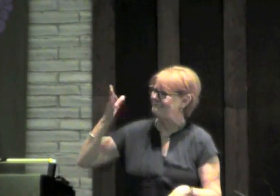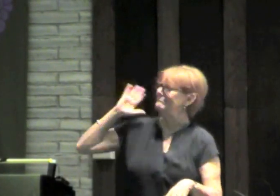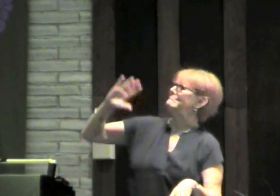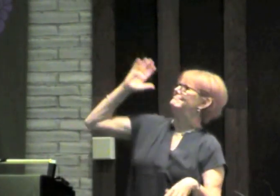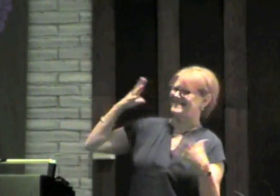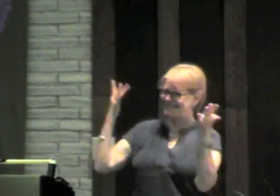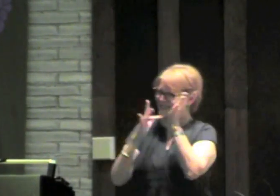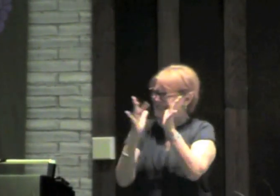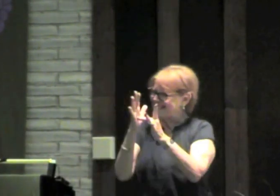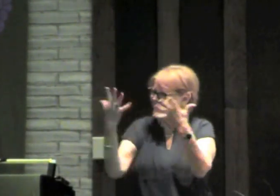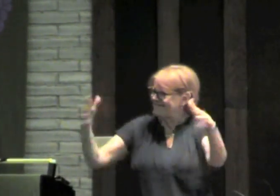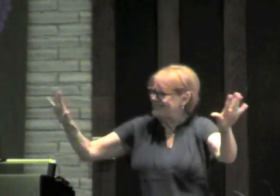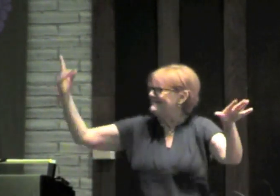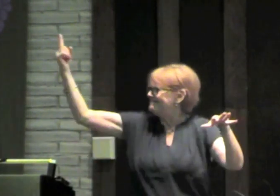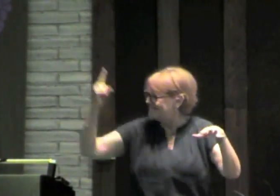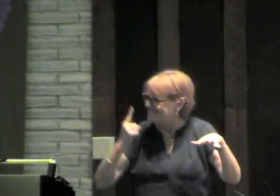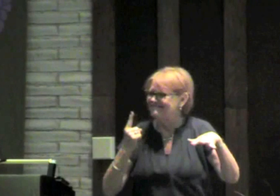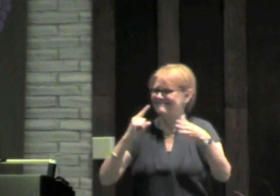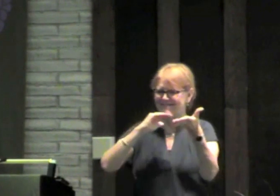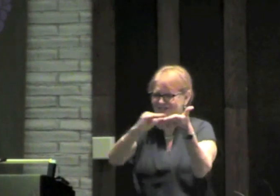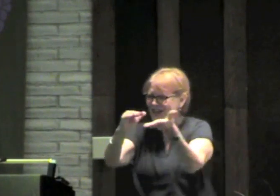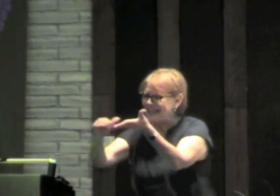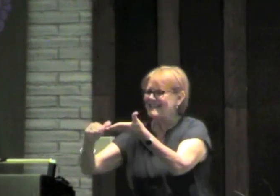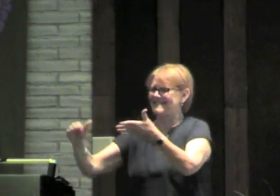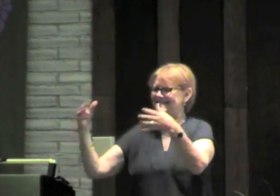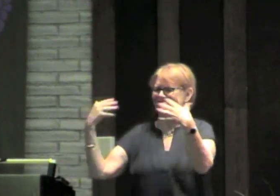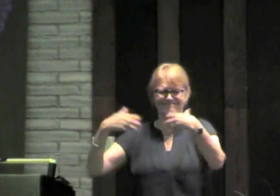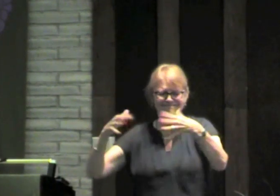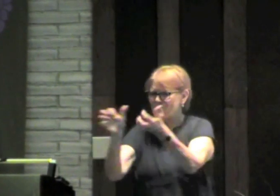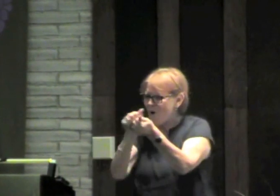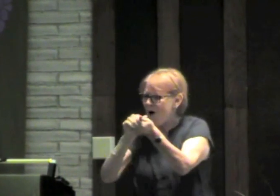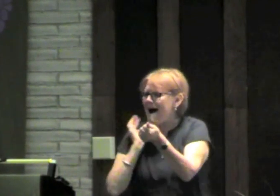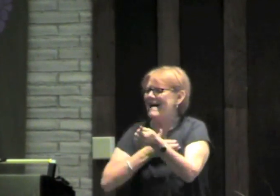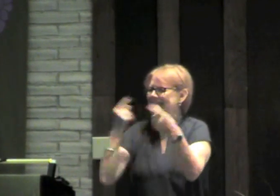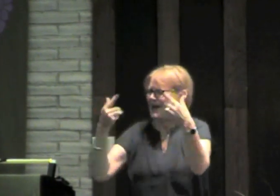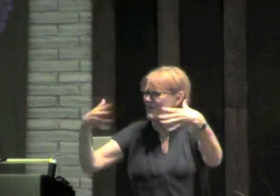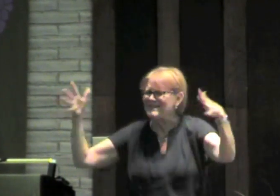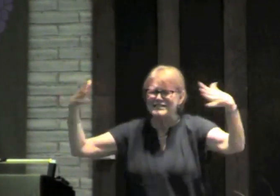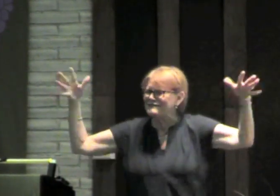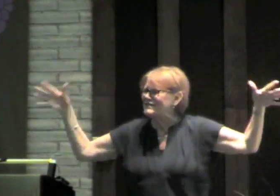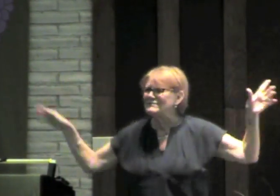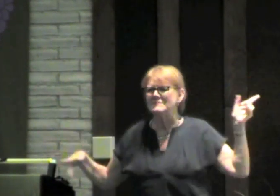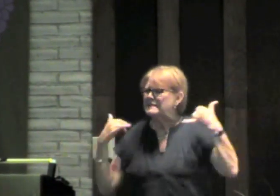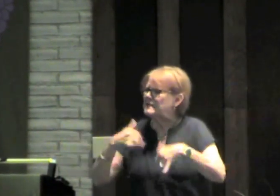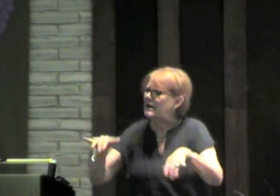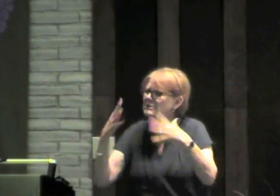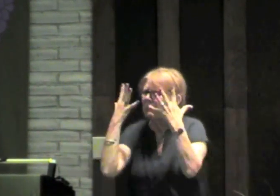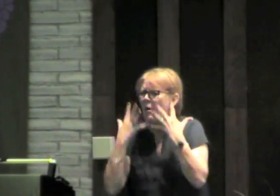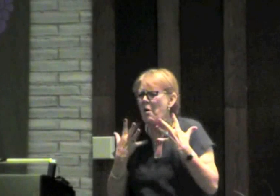heartrending. You know, the whole historical significance. And it was so sad that they didn't really realize that Jesus